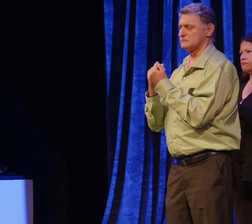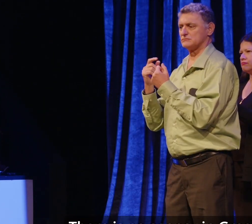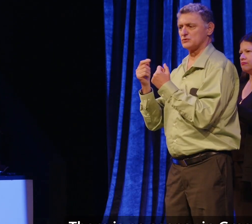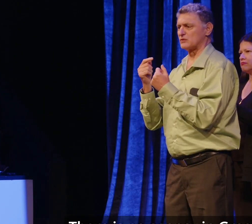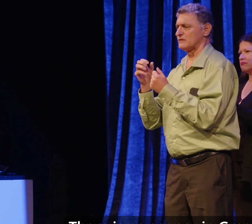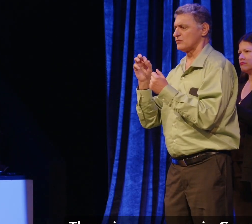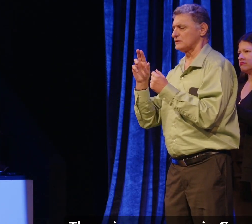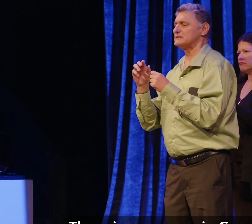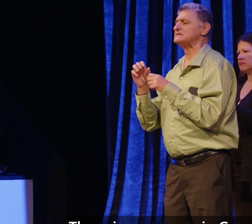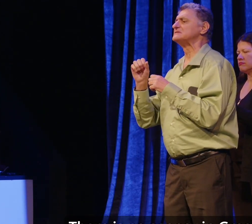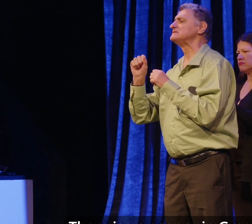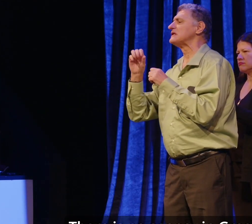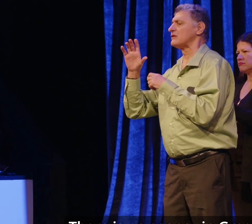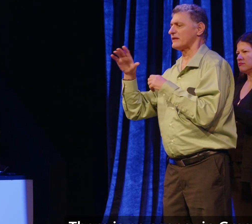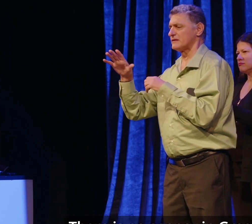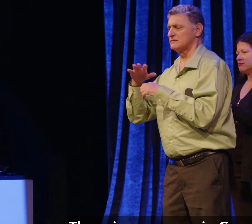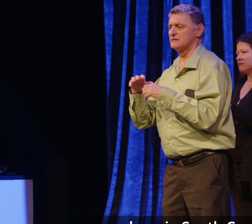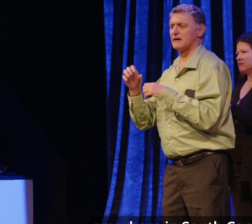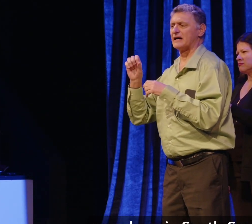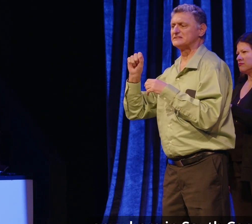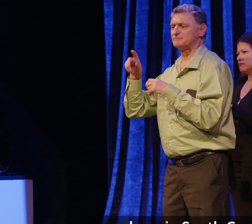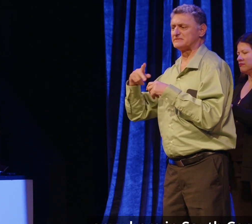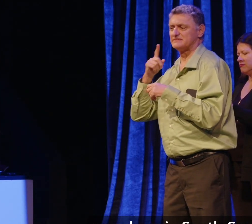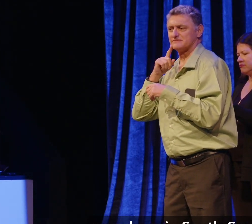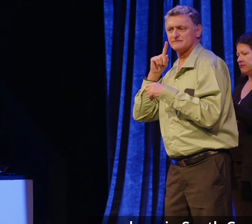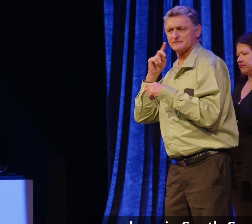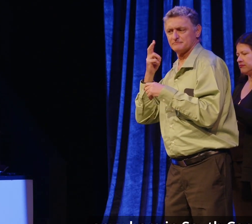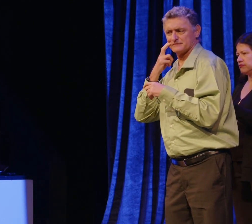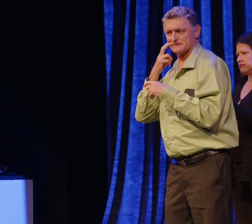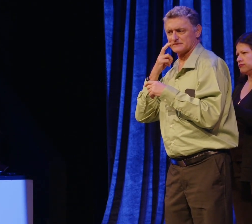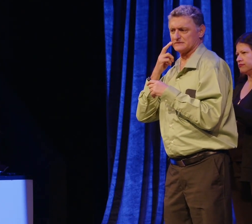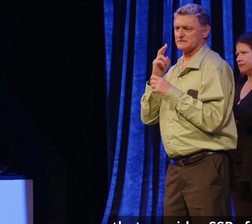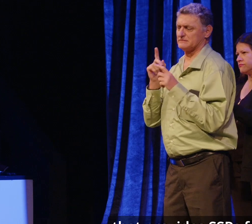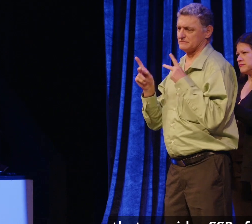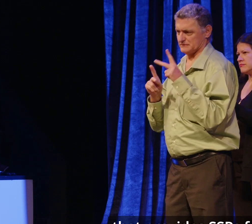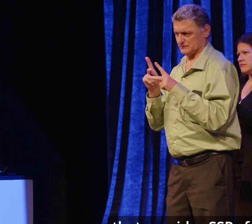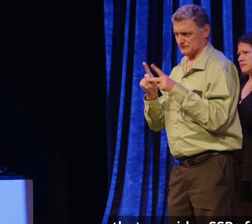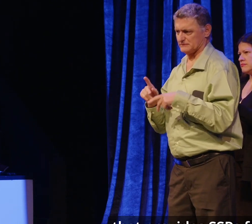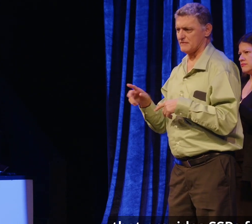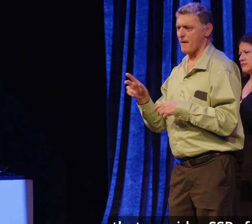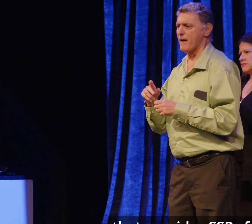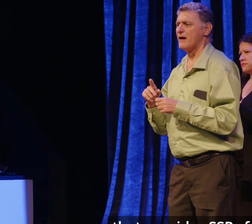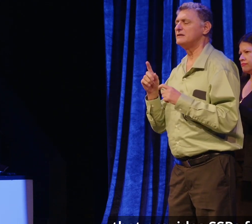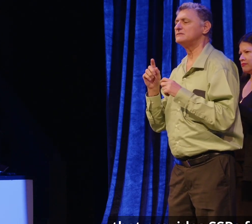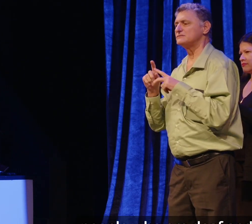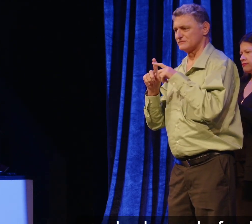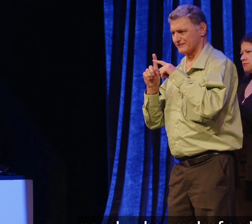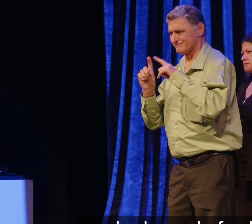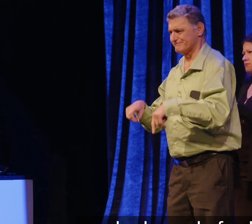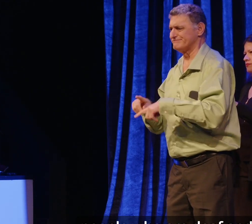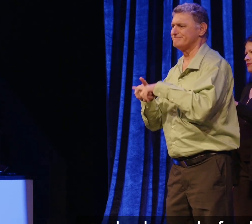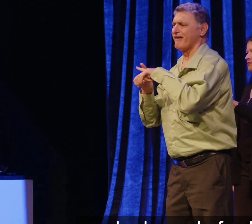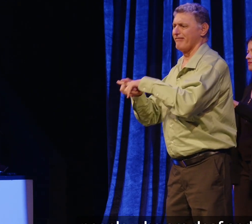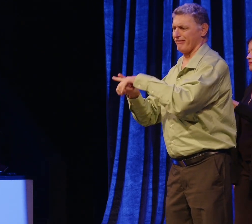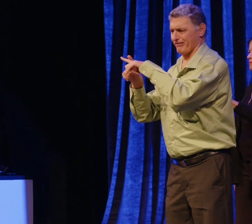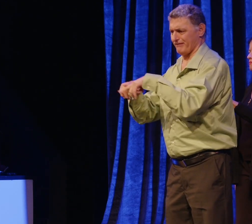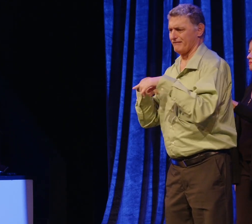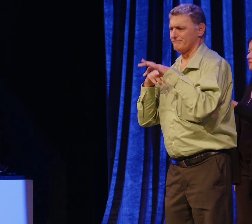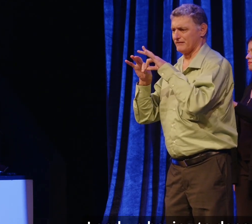There's no agency in Greenville or anywhere in South Carolina that provides SSPs for people who are deaf and blind. I end